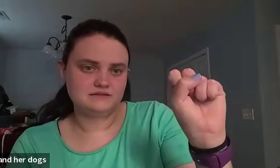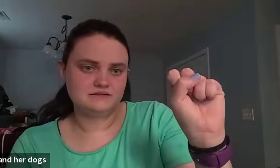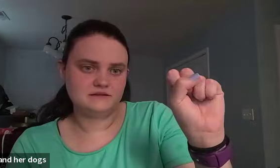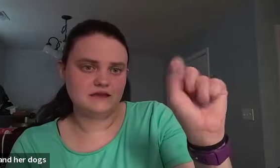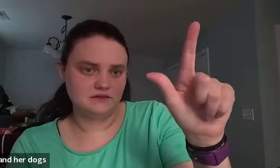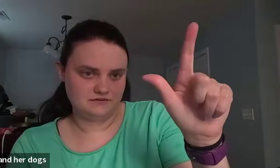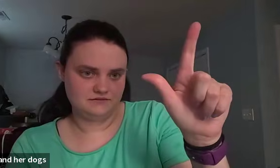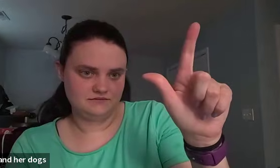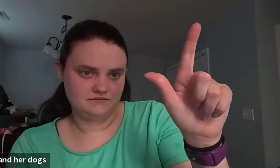ASL.